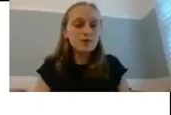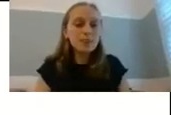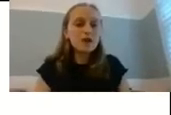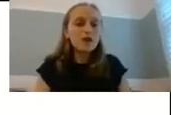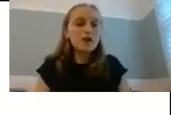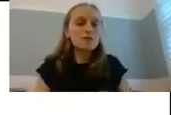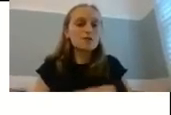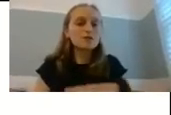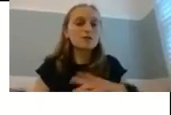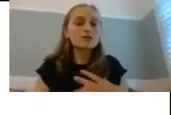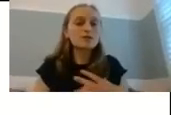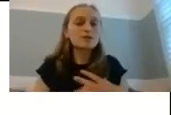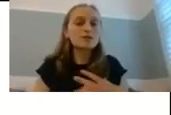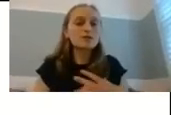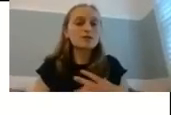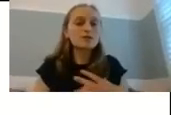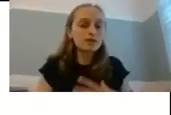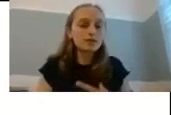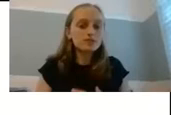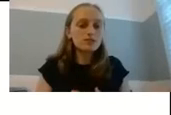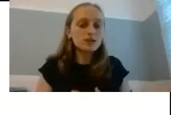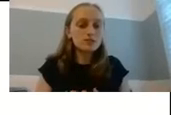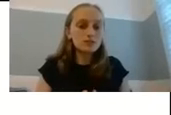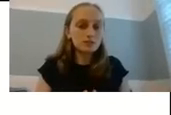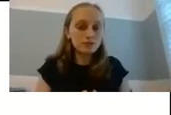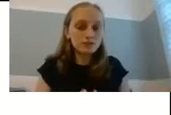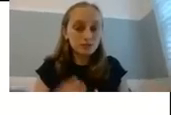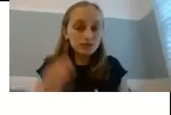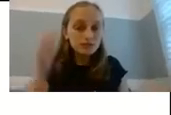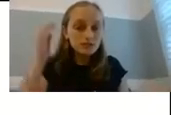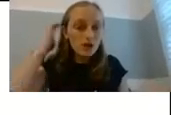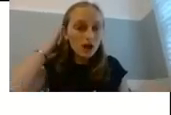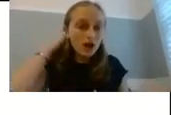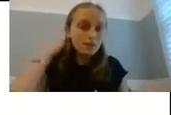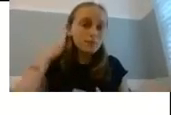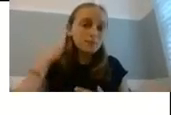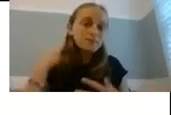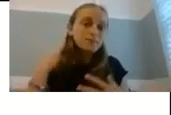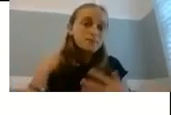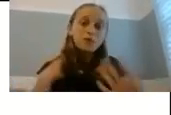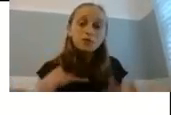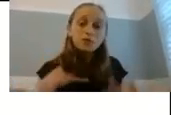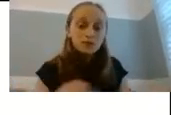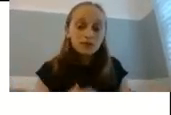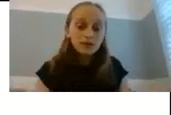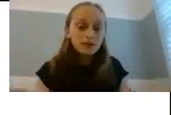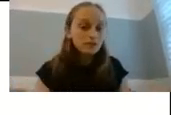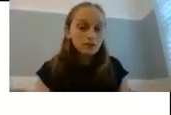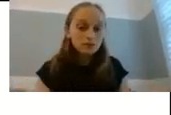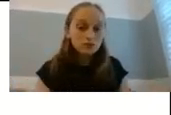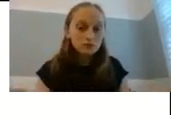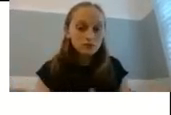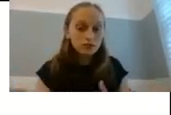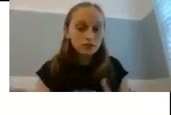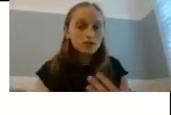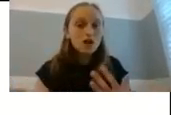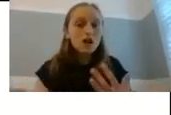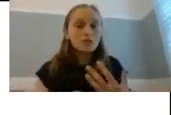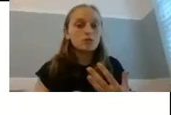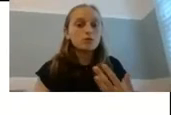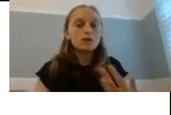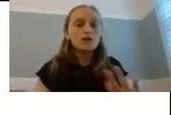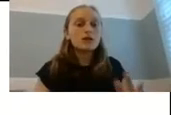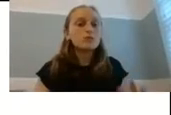role. And so at the high school level, Sign Language Club is a group of students, both with and without intellectual disabilities.